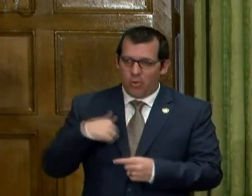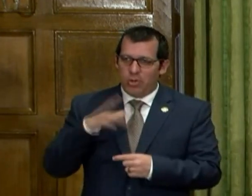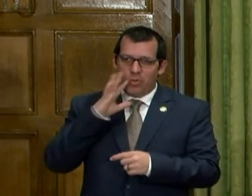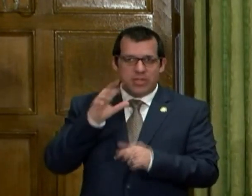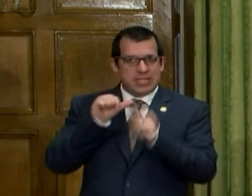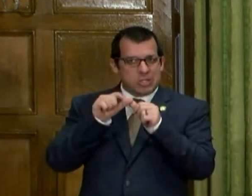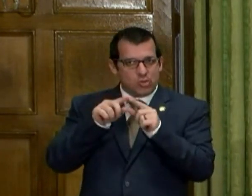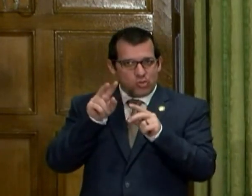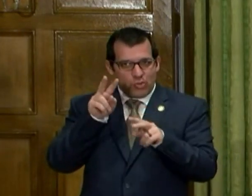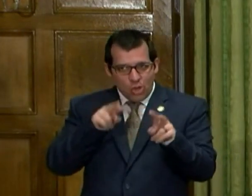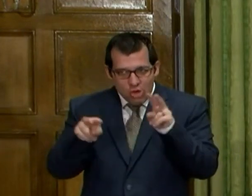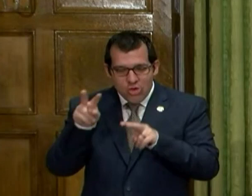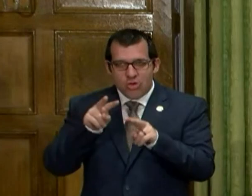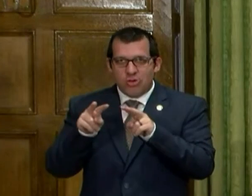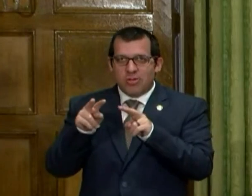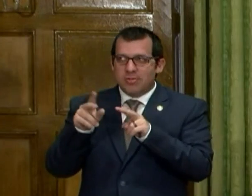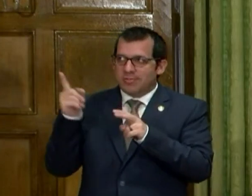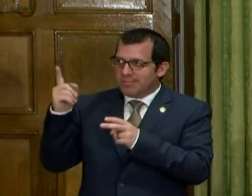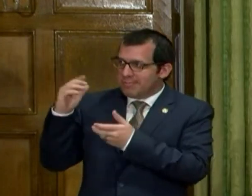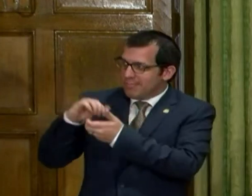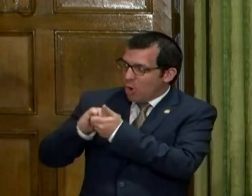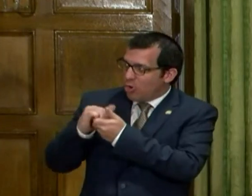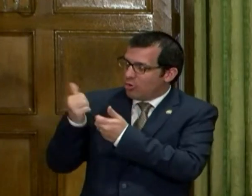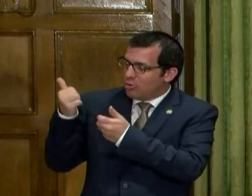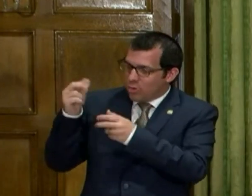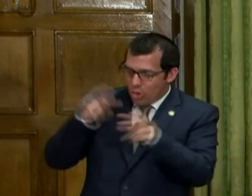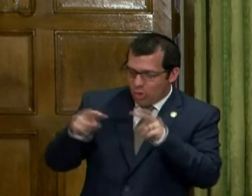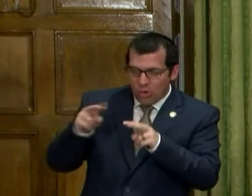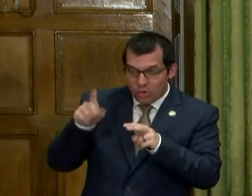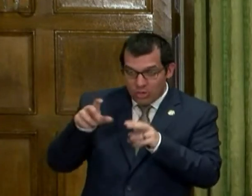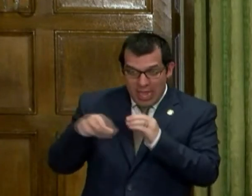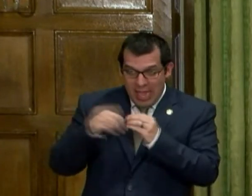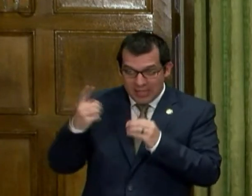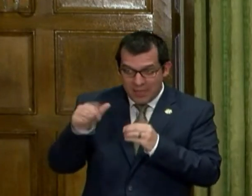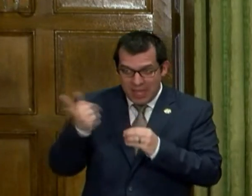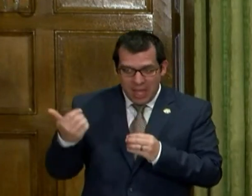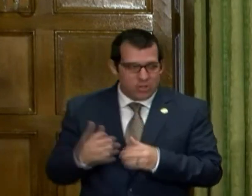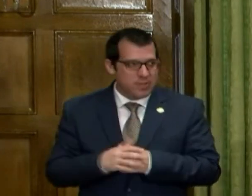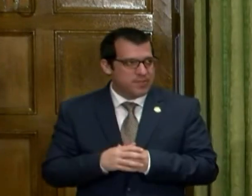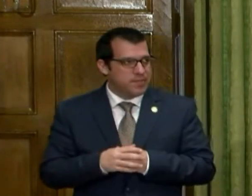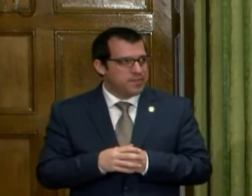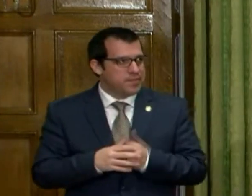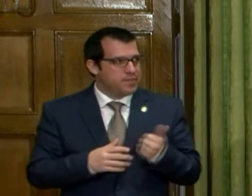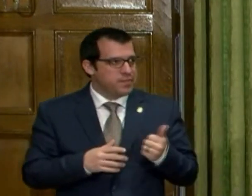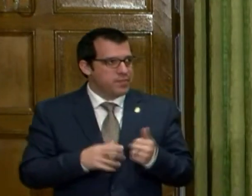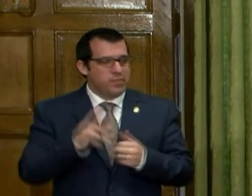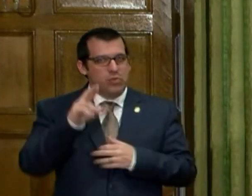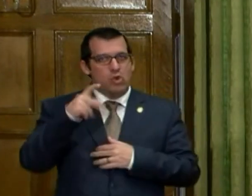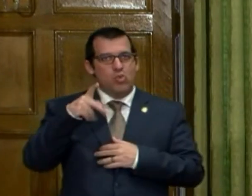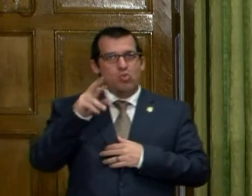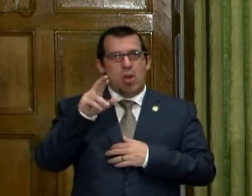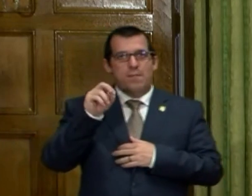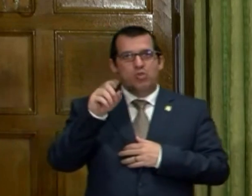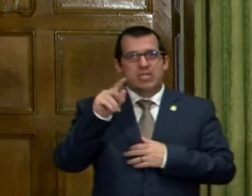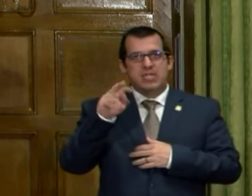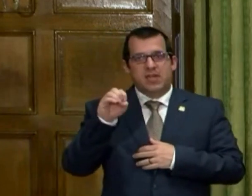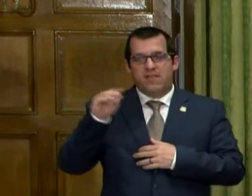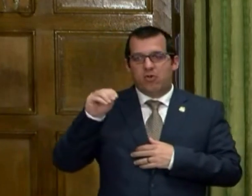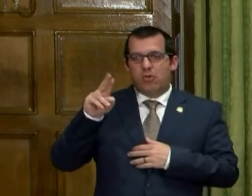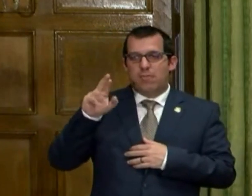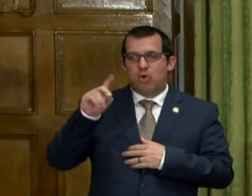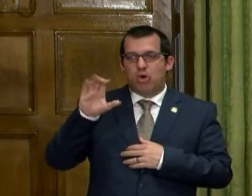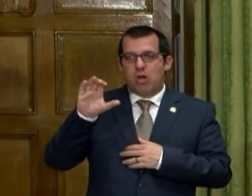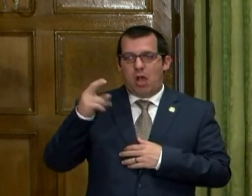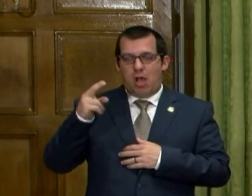that with them as to whether anything in addition should be done. Mike. Representative Murdoch tested positive. Just